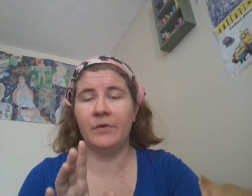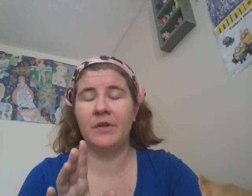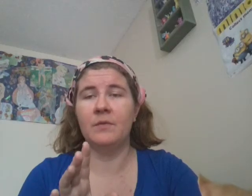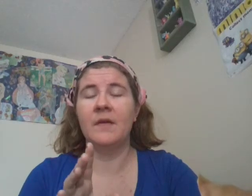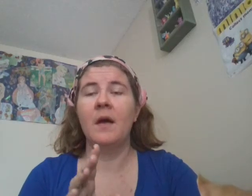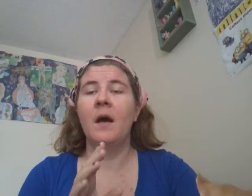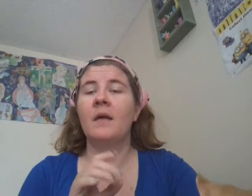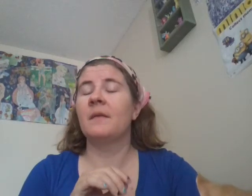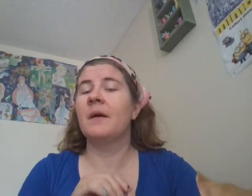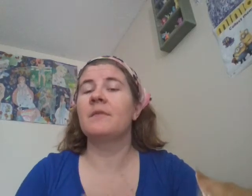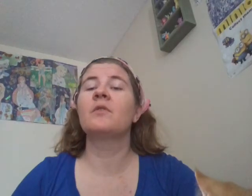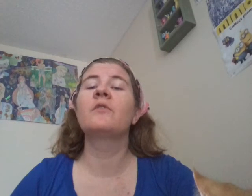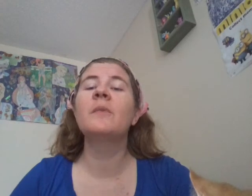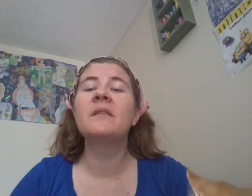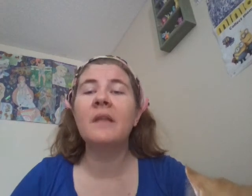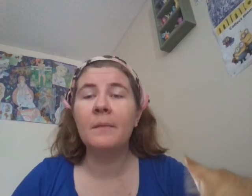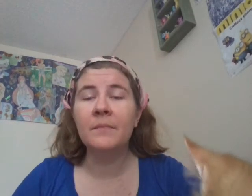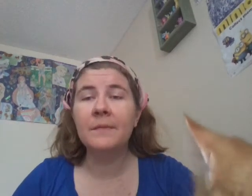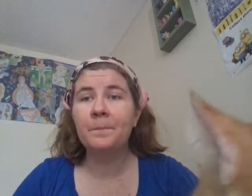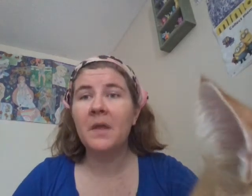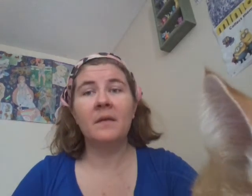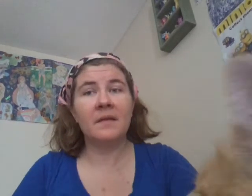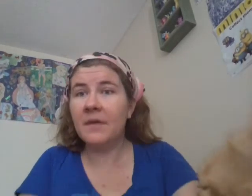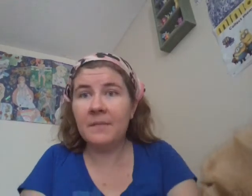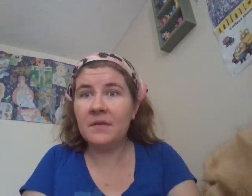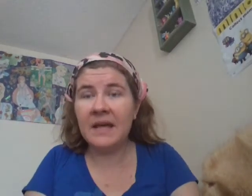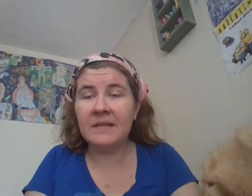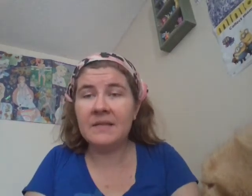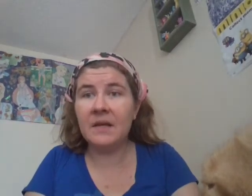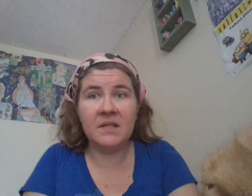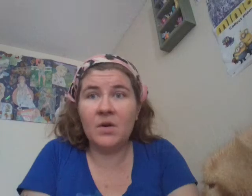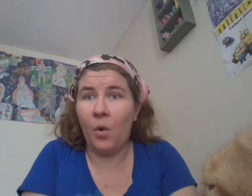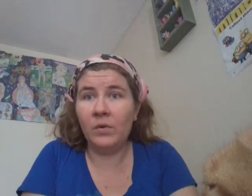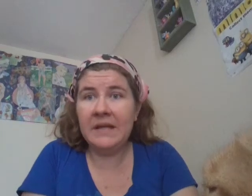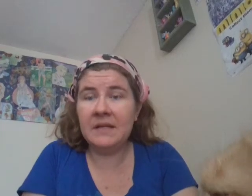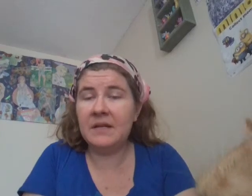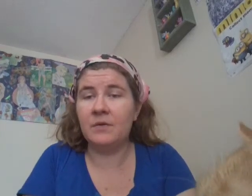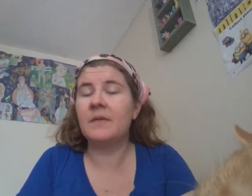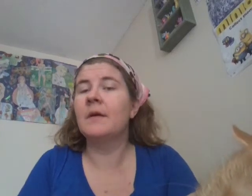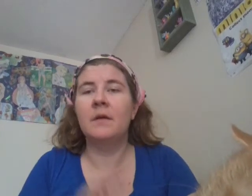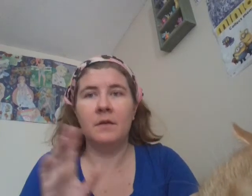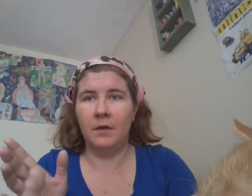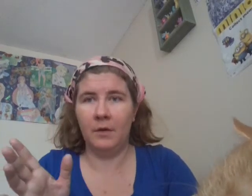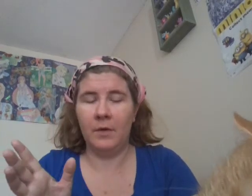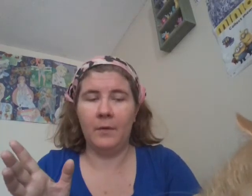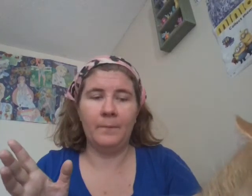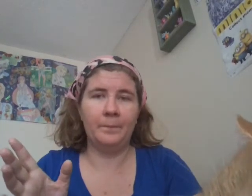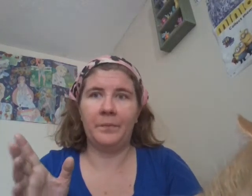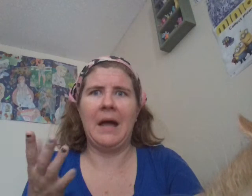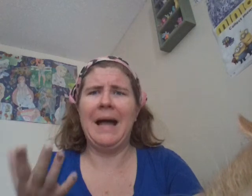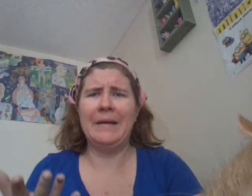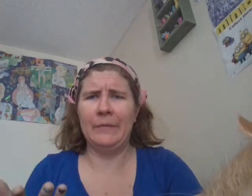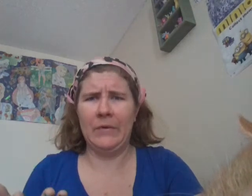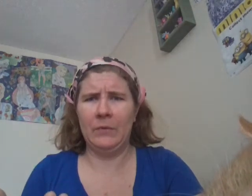are your cues. Sometimes their shoulders will be slumped. Sometimes they're tense because they're holding in the tears. You don't know. I don't know.